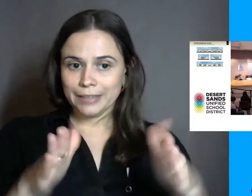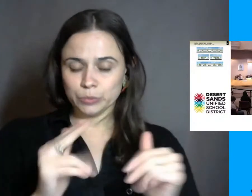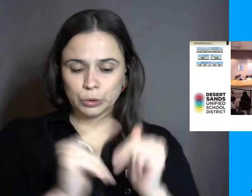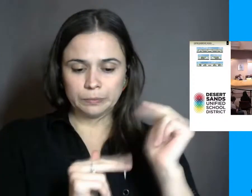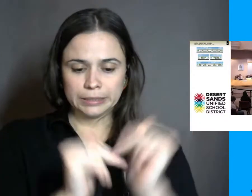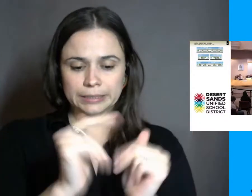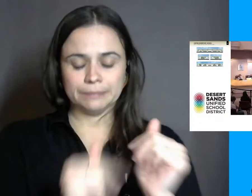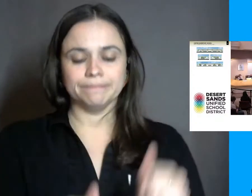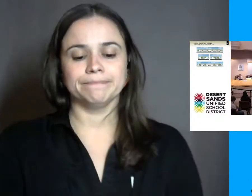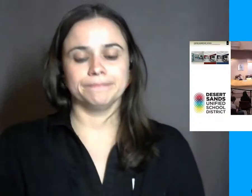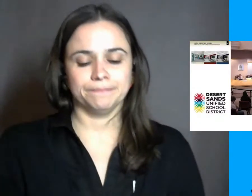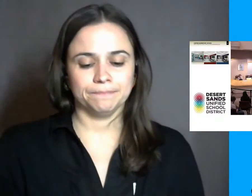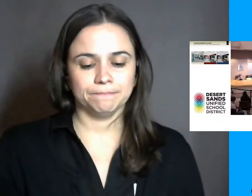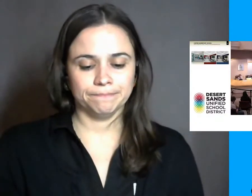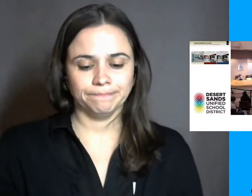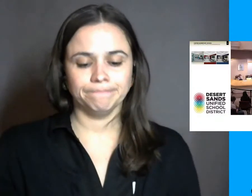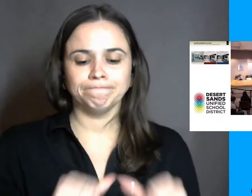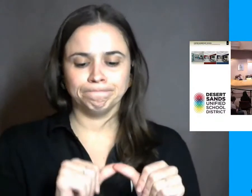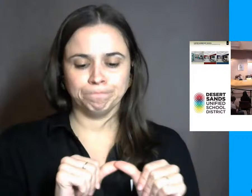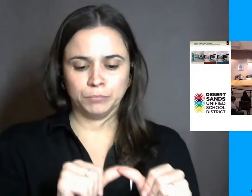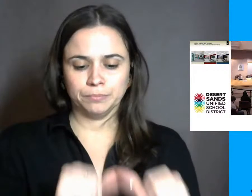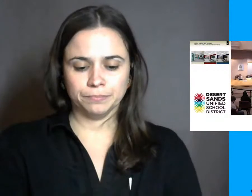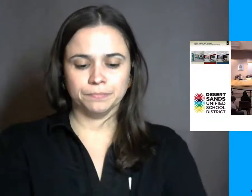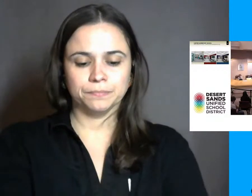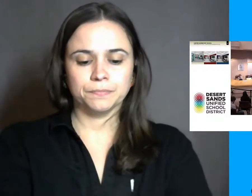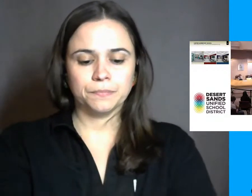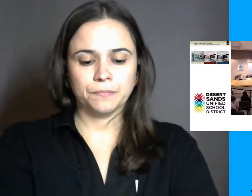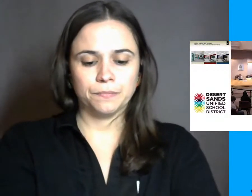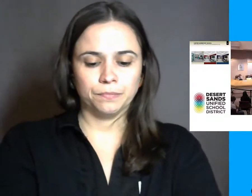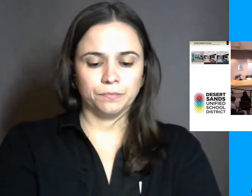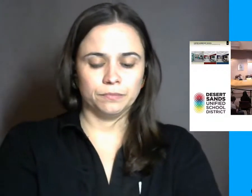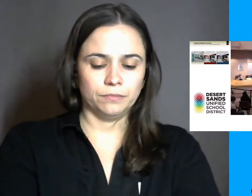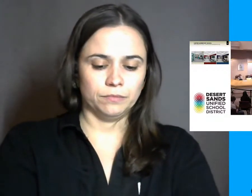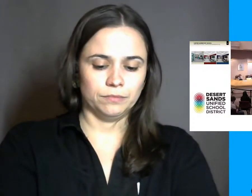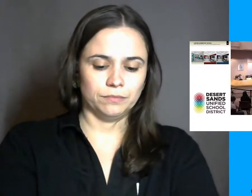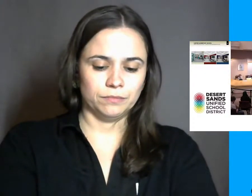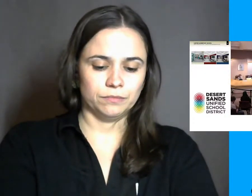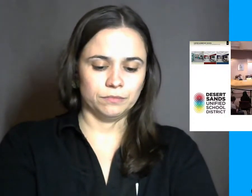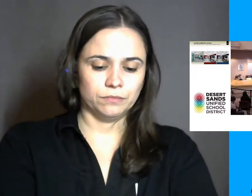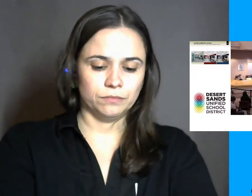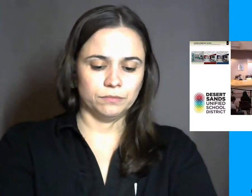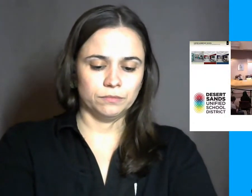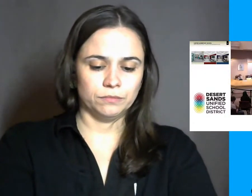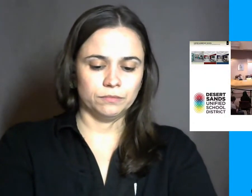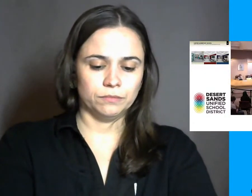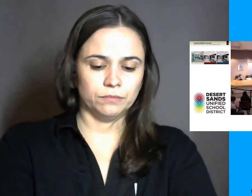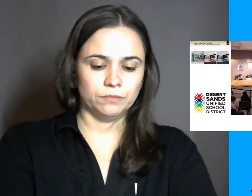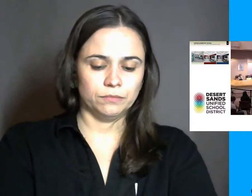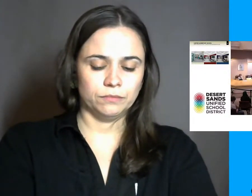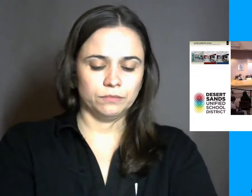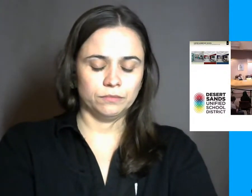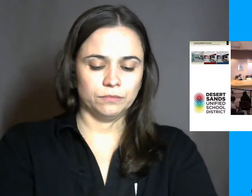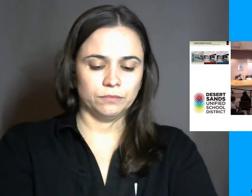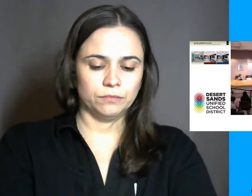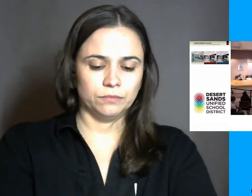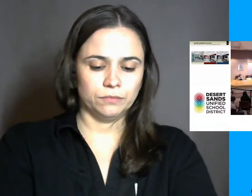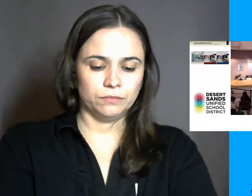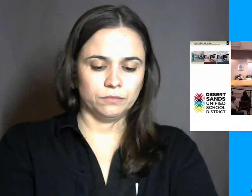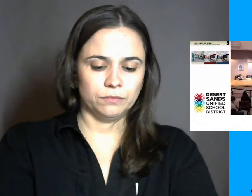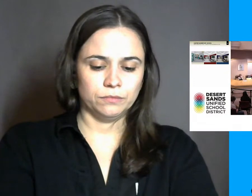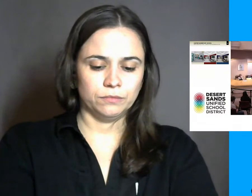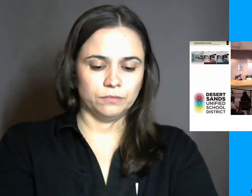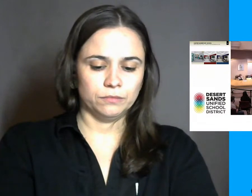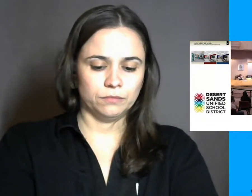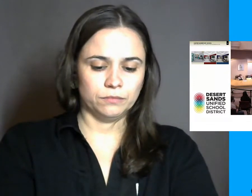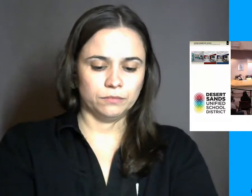the portable classrooms. And there's some also some renderings and perspectives of the common spaces inside the new